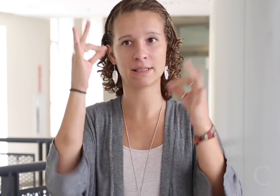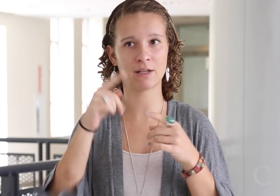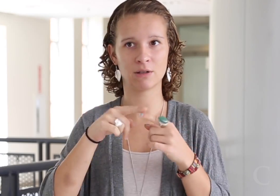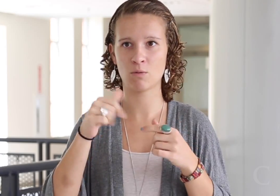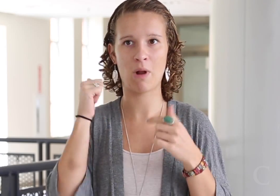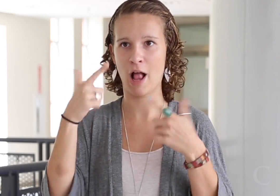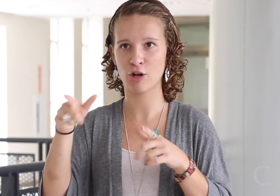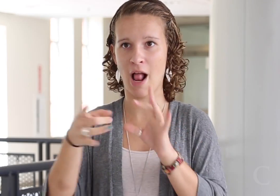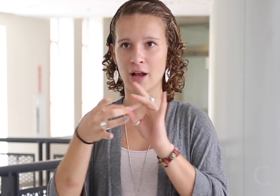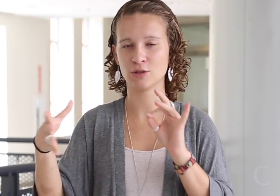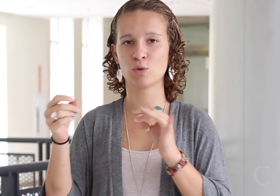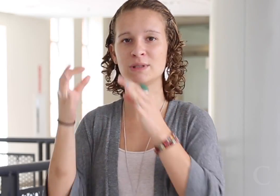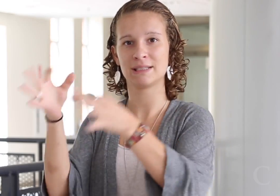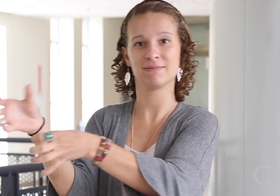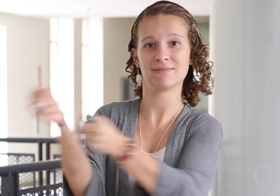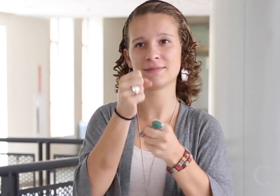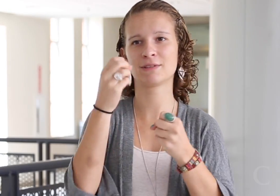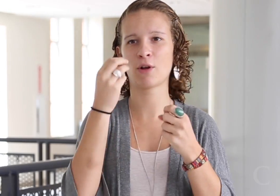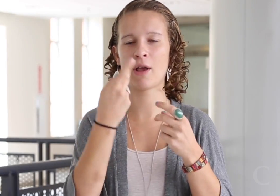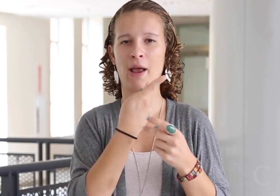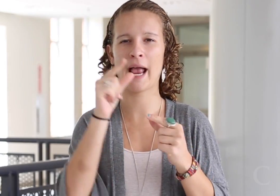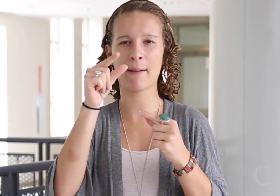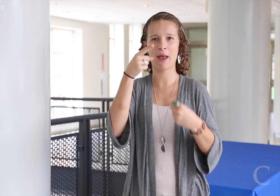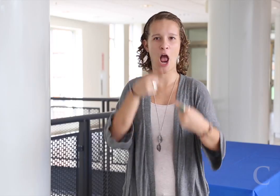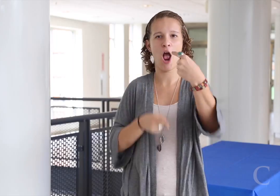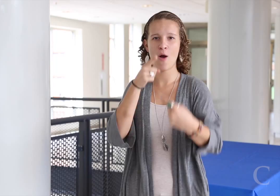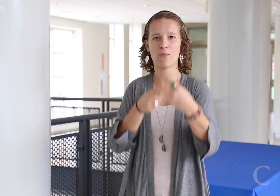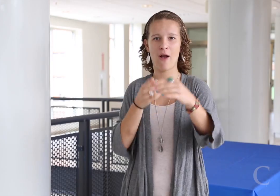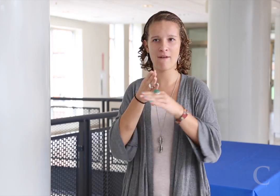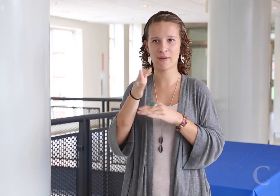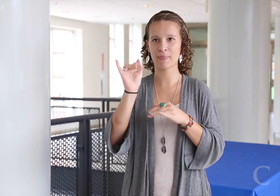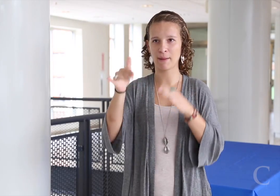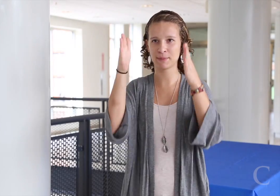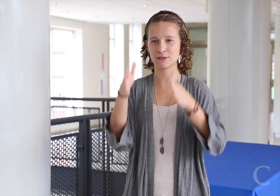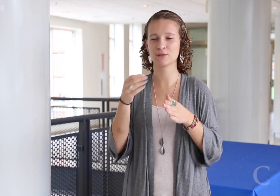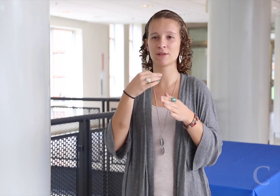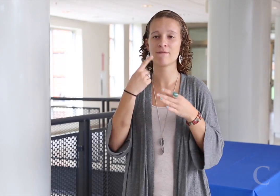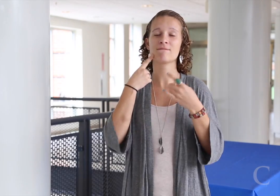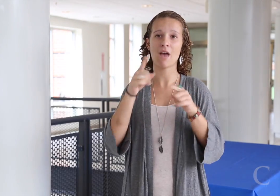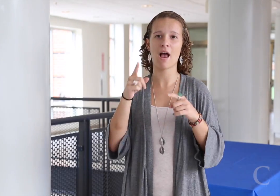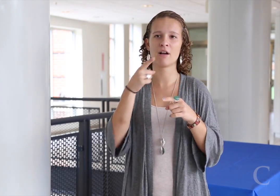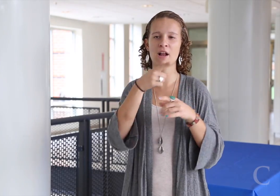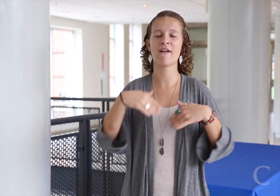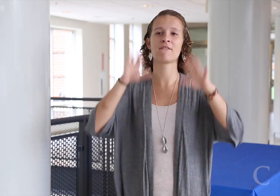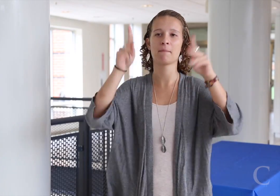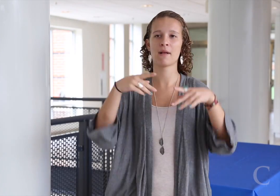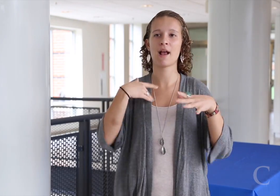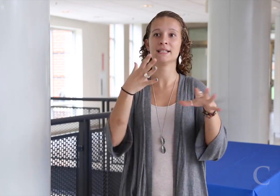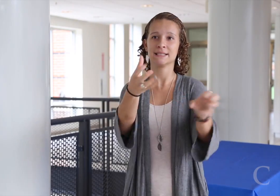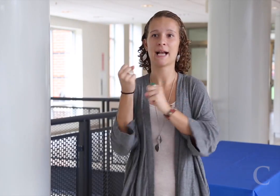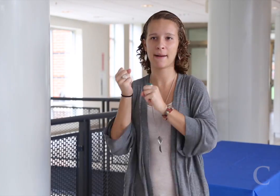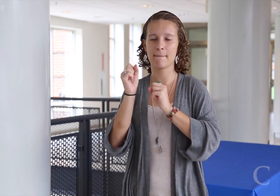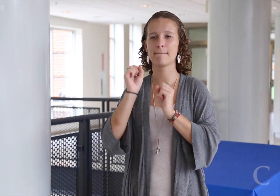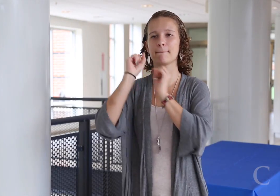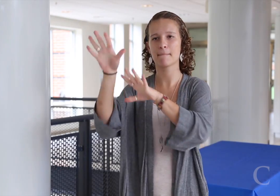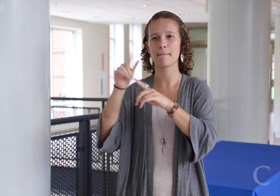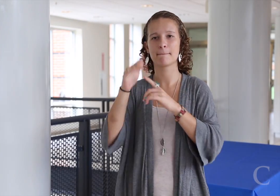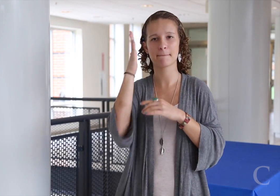would be safe but there was another person who didn't want to let go of her and they were kind of tugging her back and we sort of had a tug-of-war between this person. I